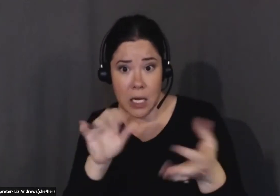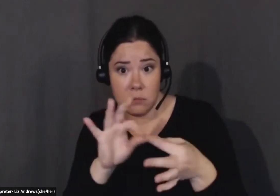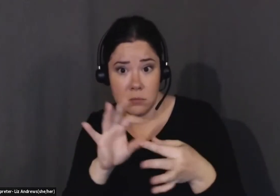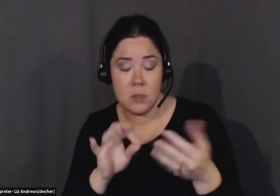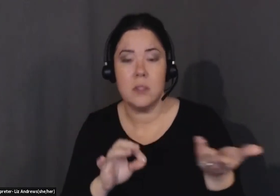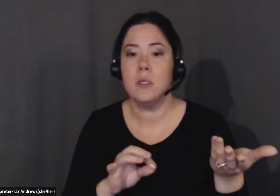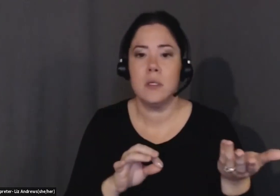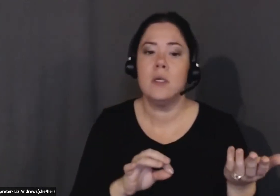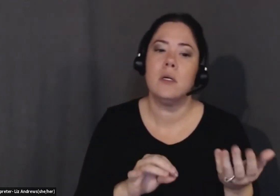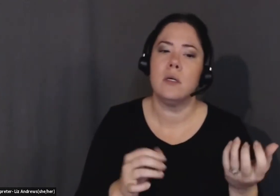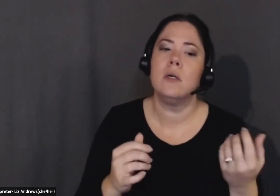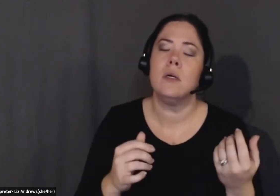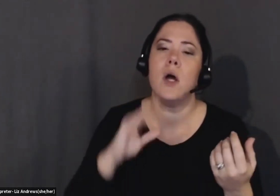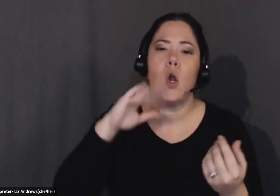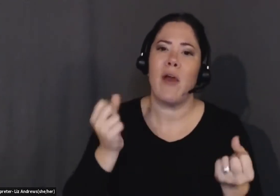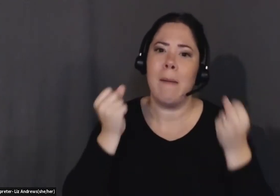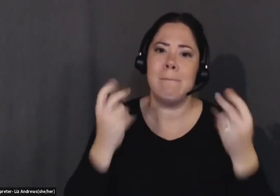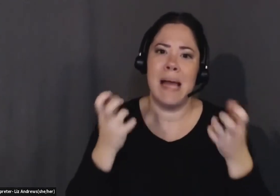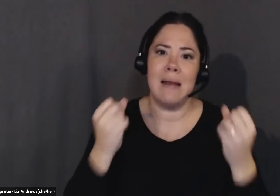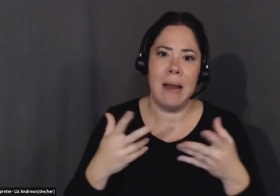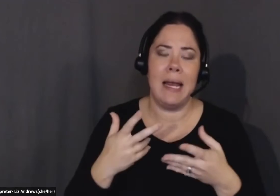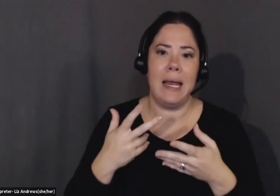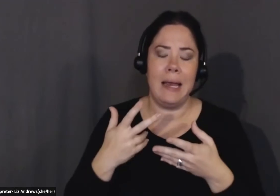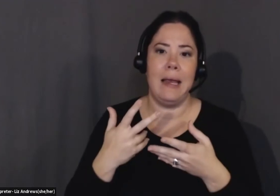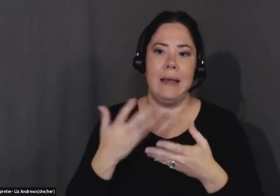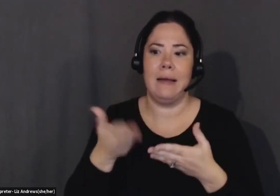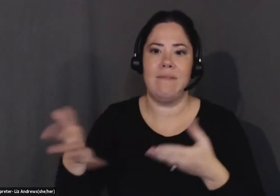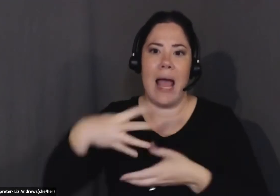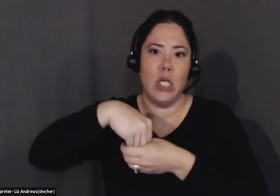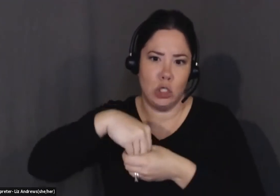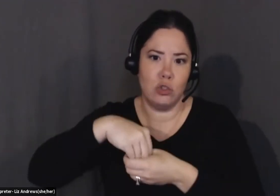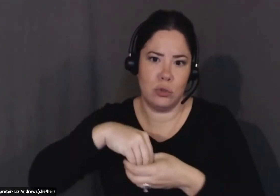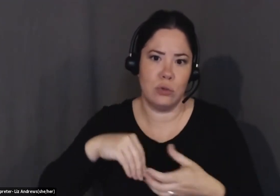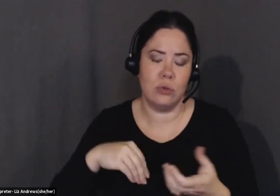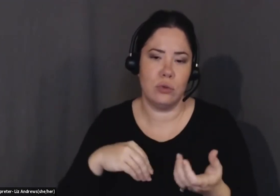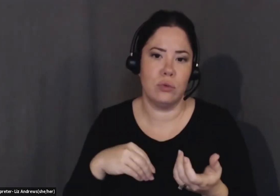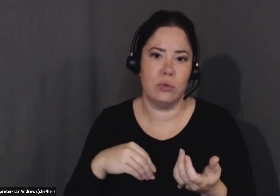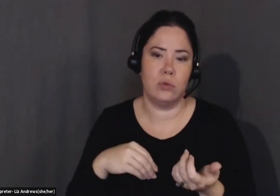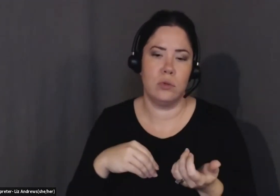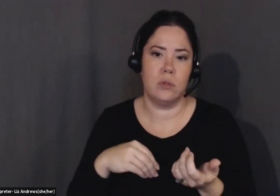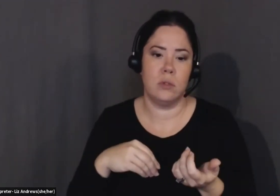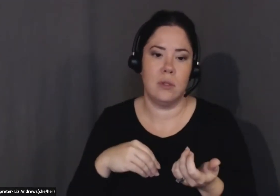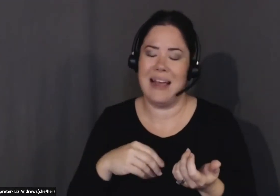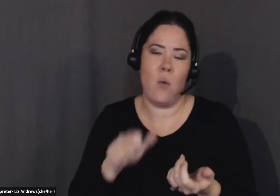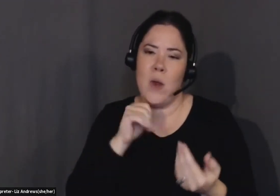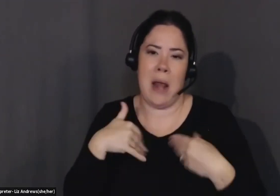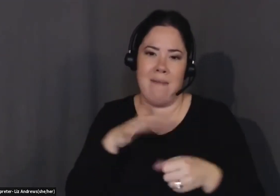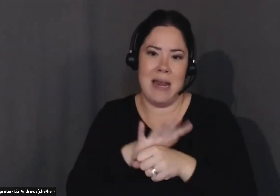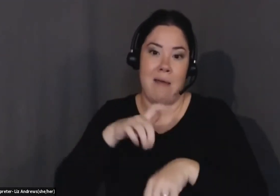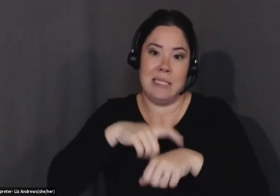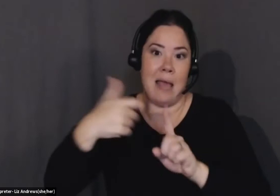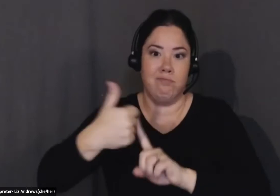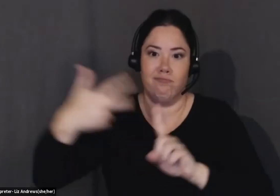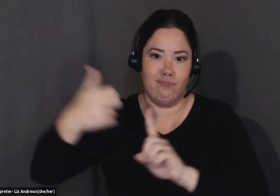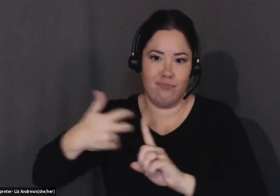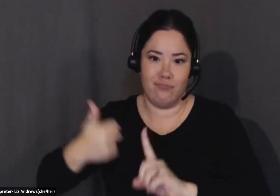are many causal, there are many factors that go into that. We don't have enough time to go